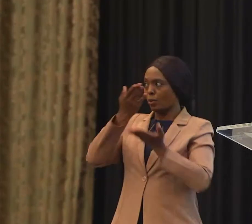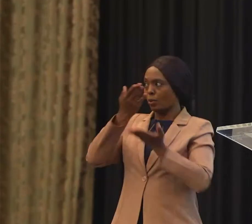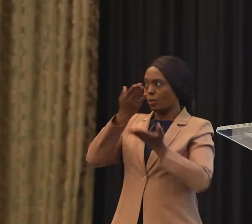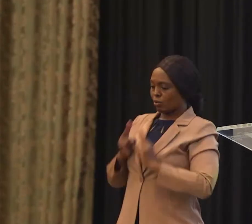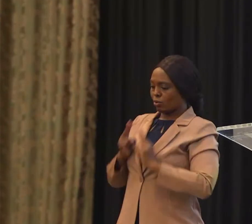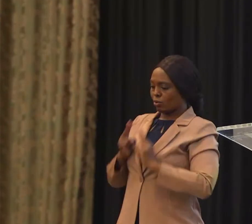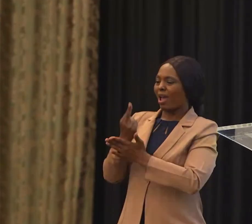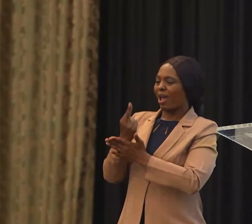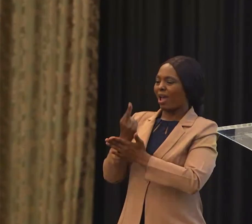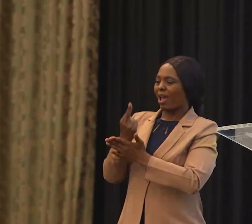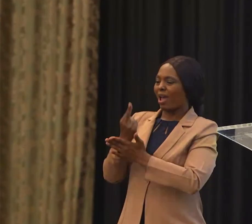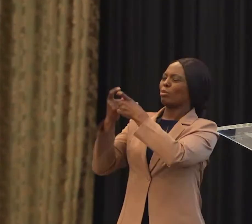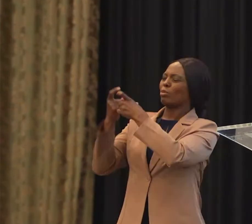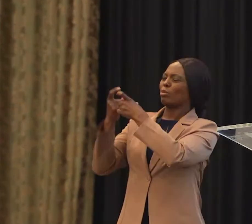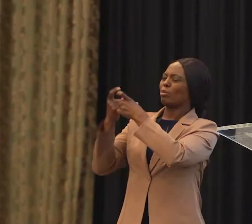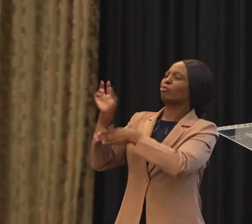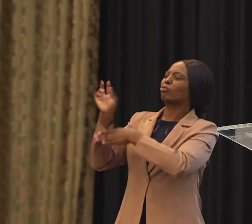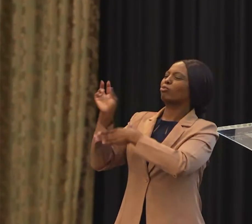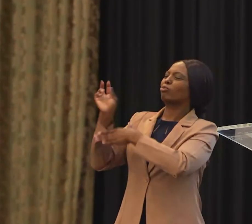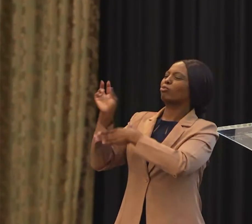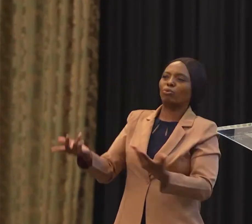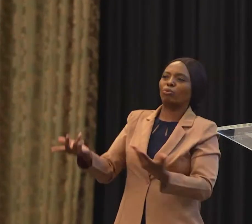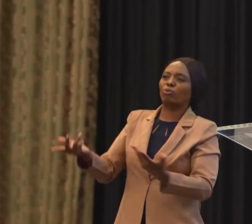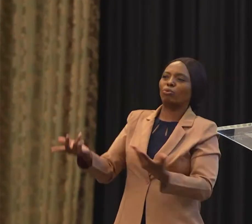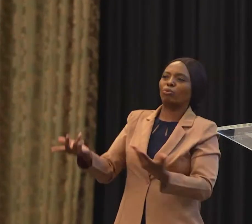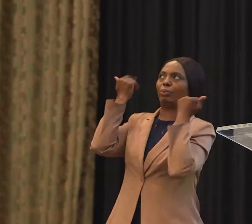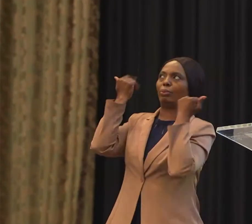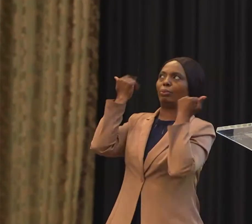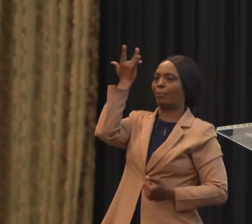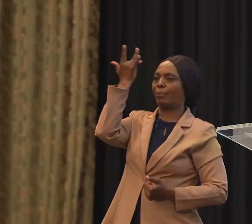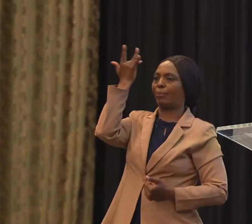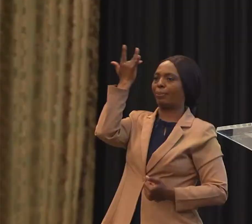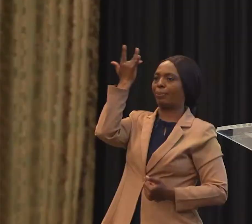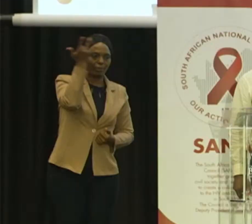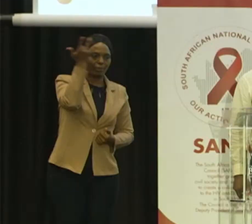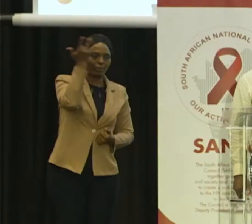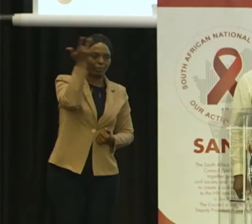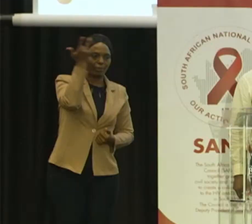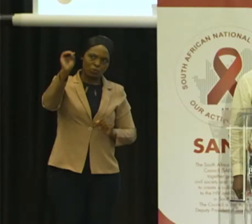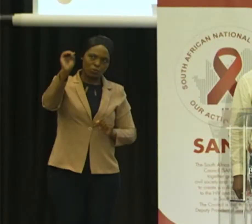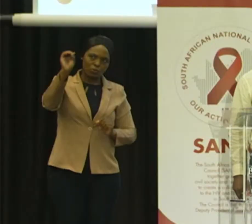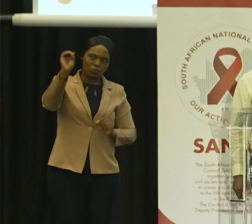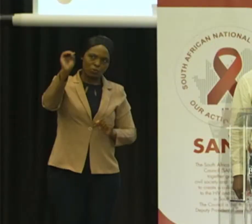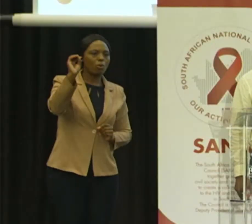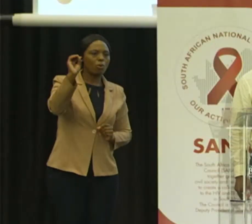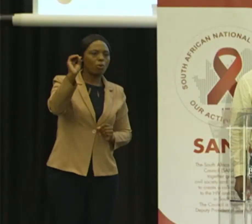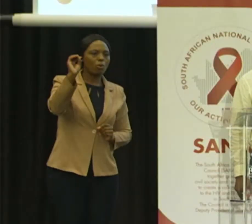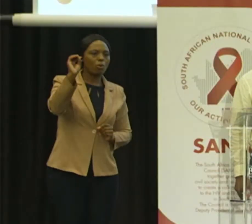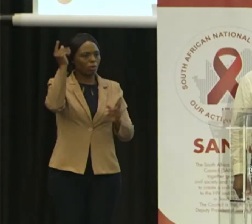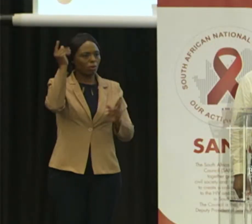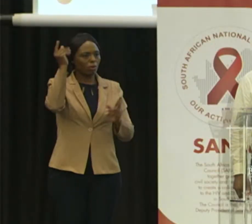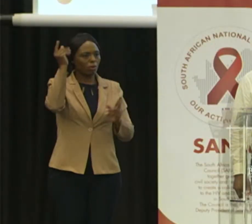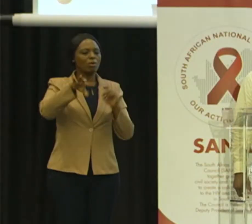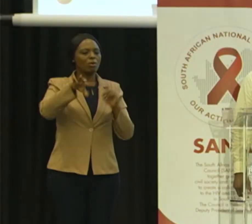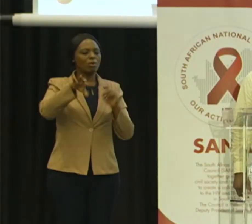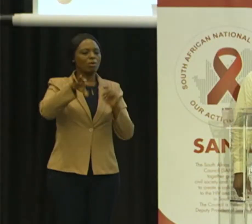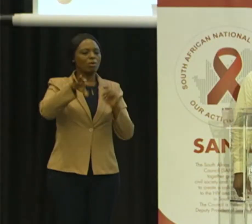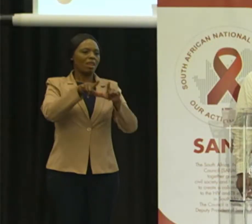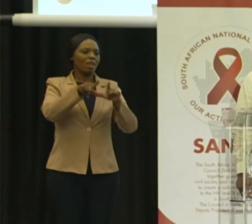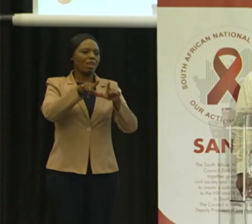work. And then at national level, the Human Rights Commission is known, but at provincial level, it depends on which province you're